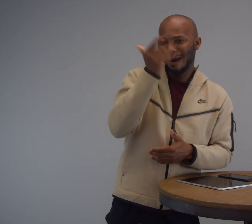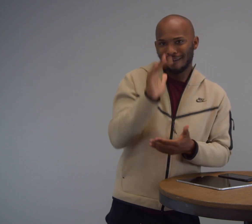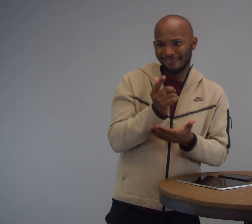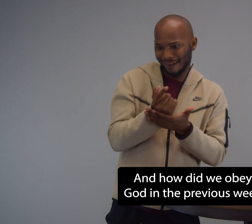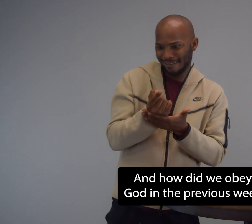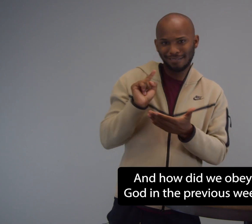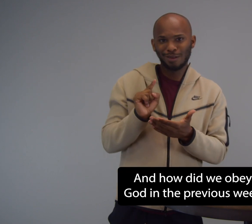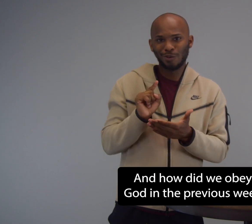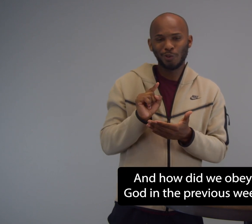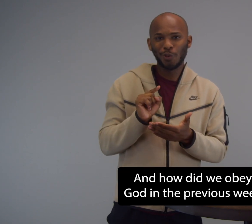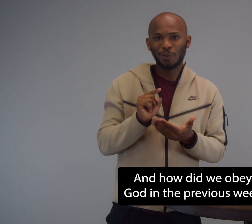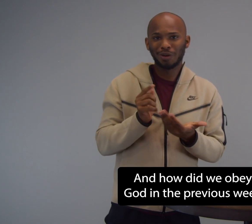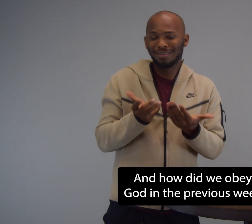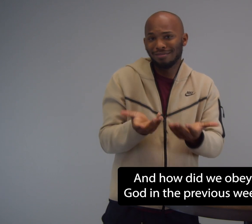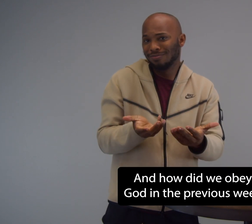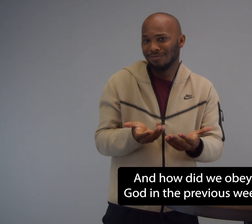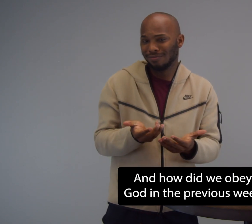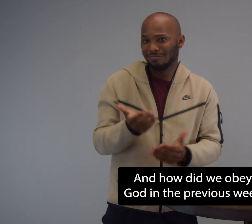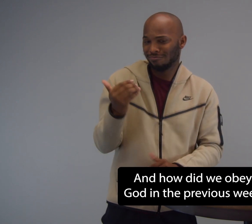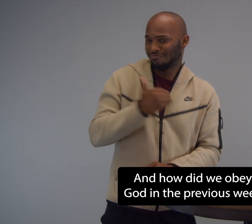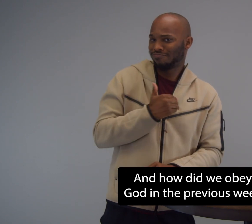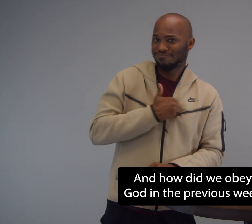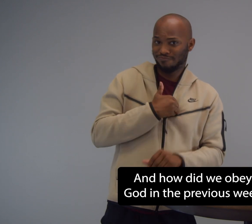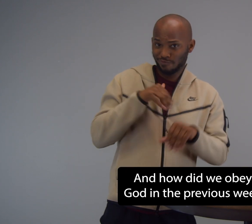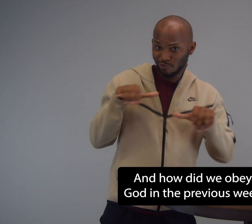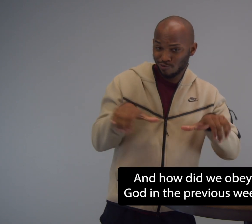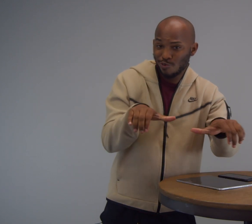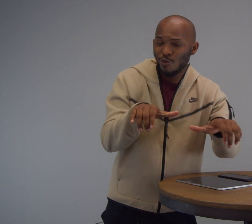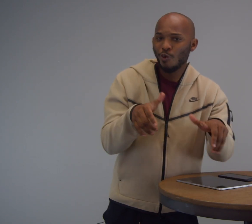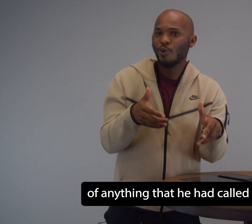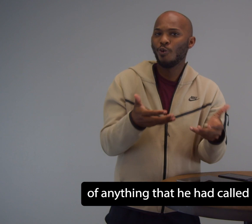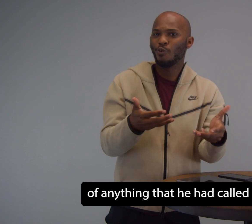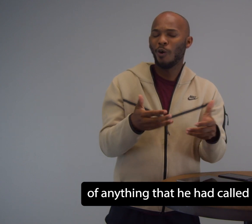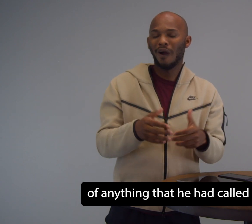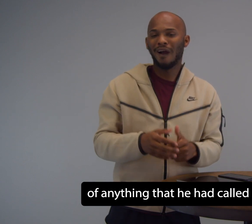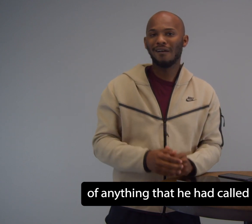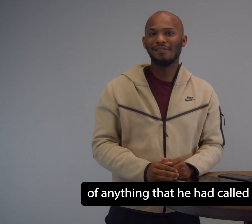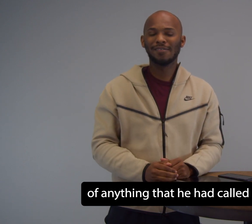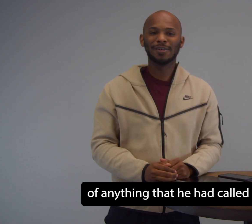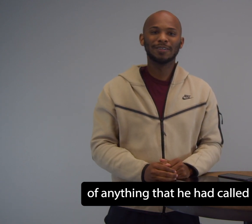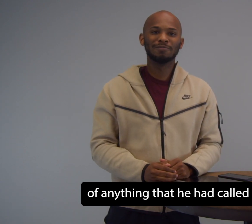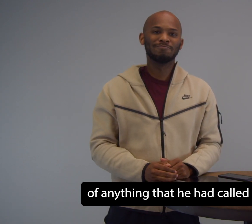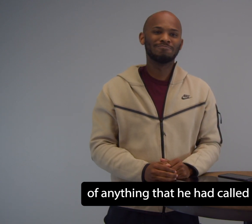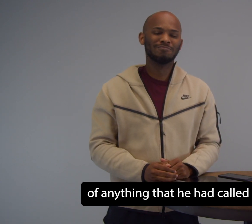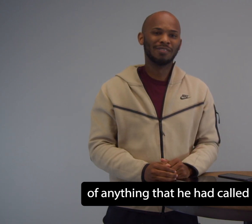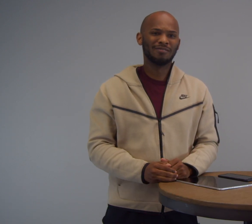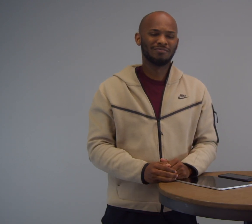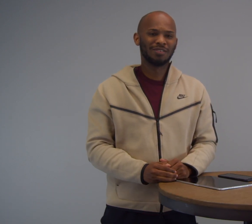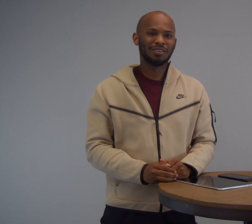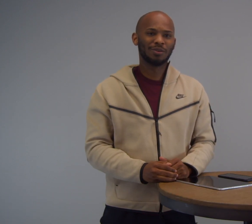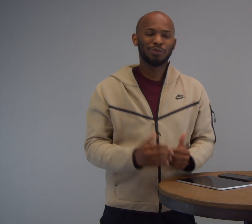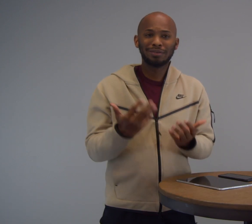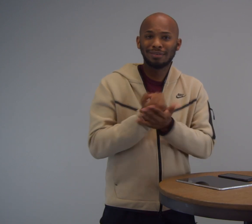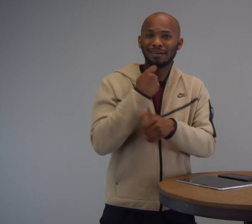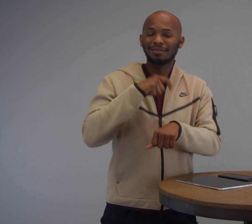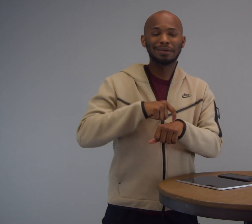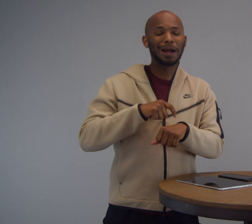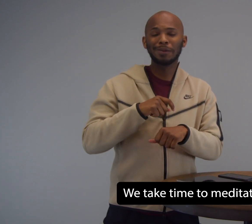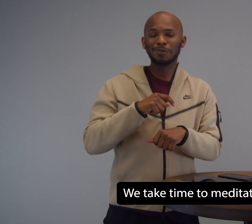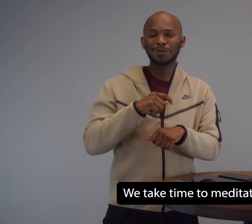And how did we obey God in the previous week of anything that he had called us to do? We take